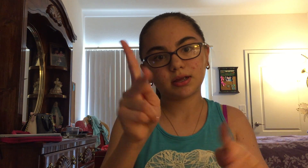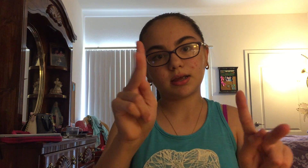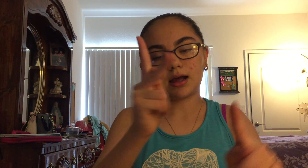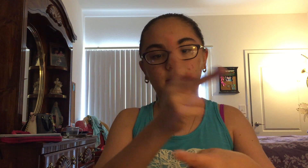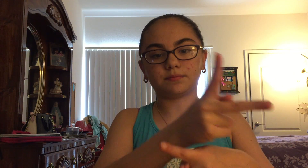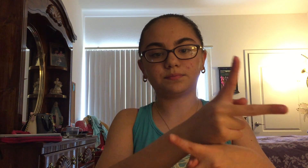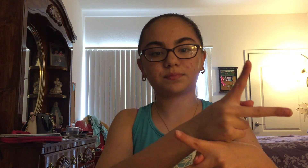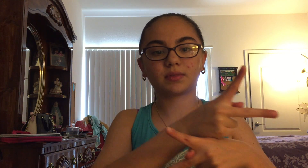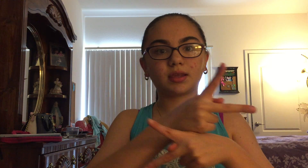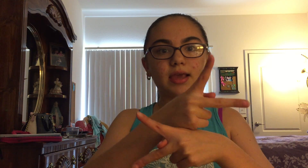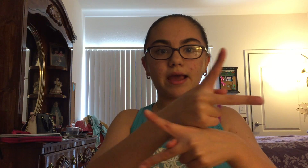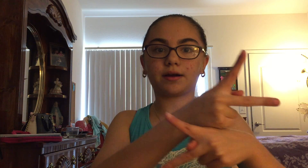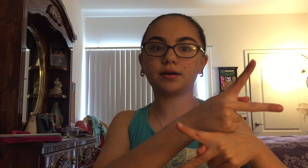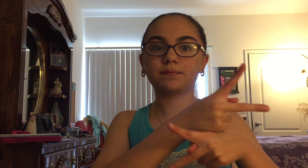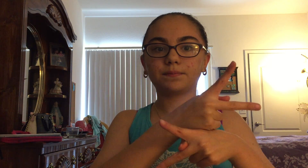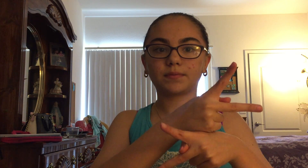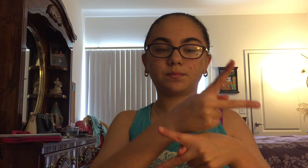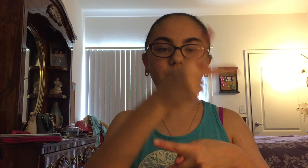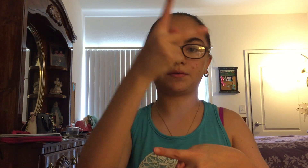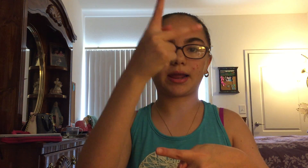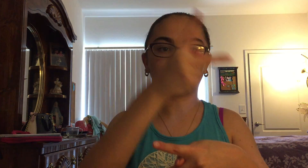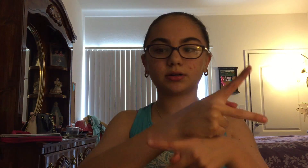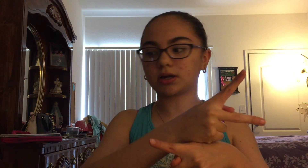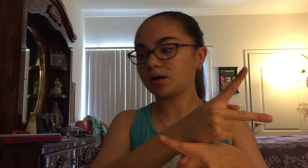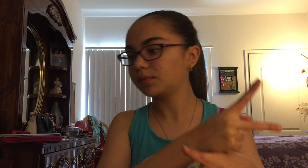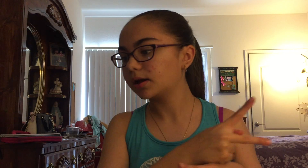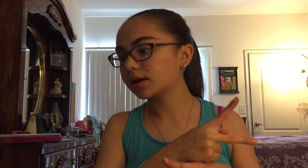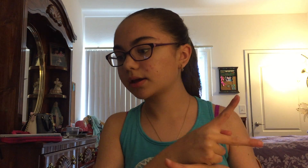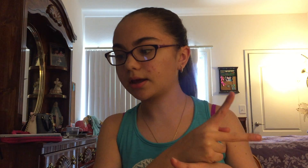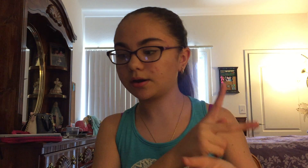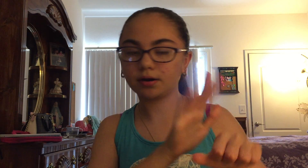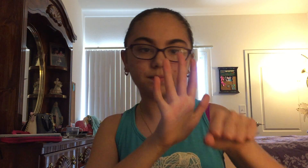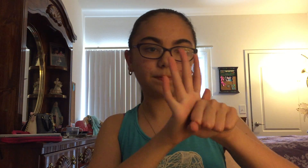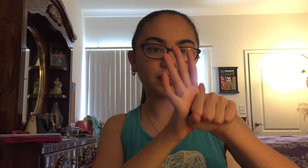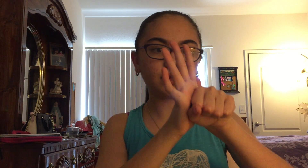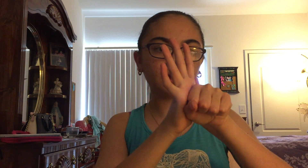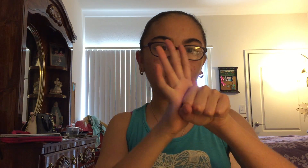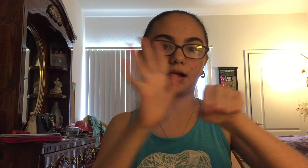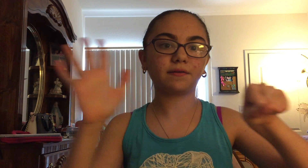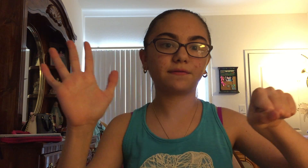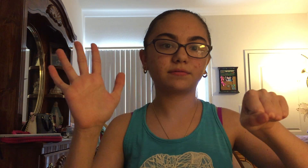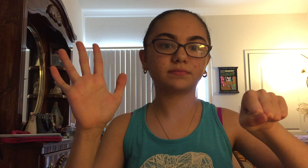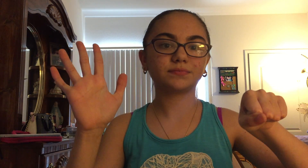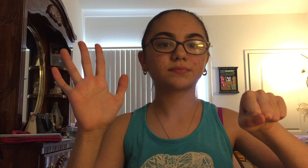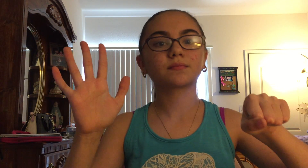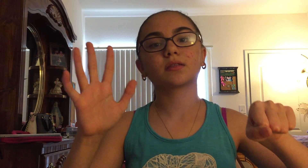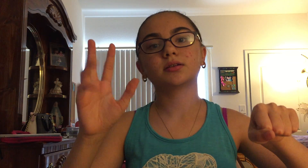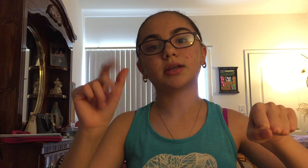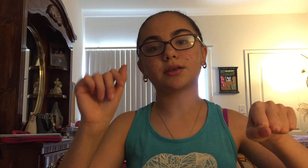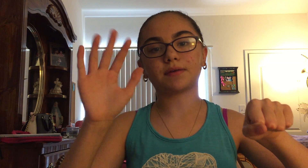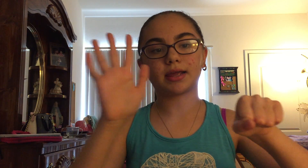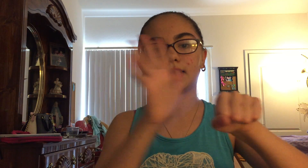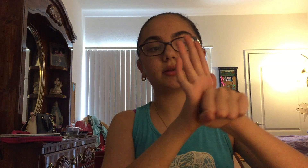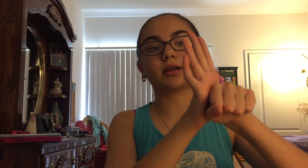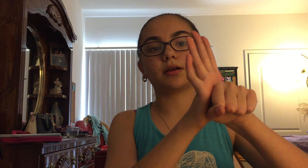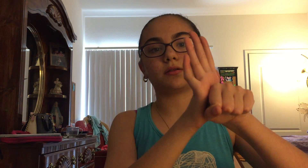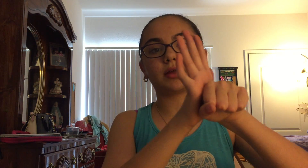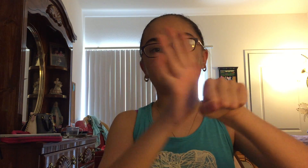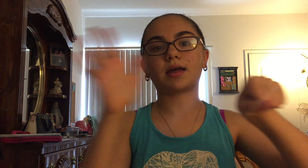um care put your right hand on top care enough take your right hand and go like